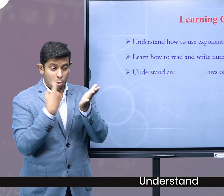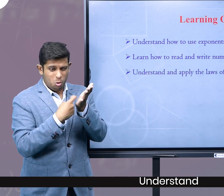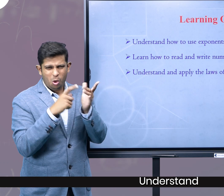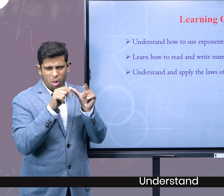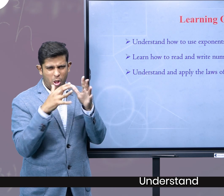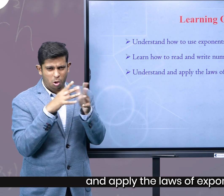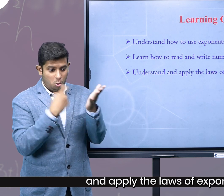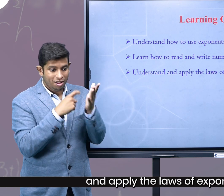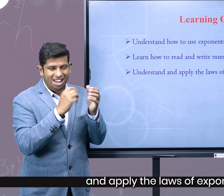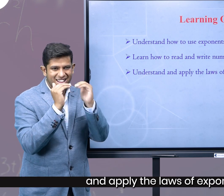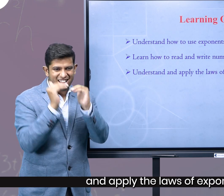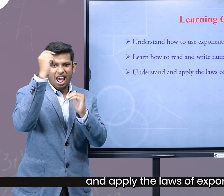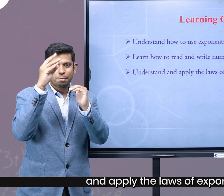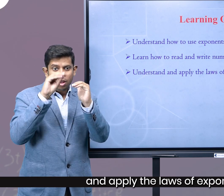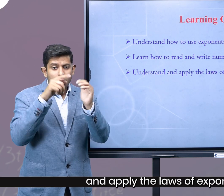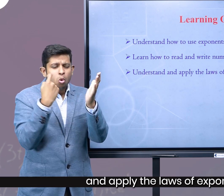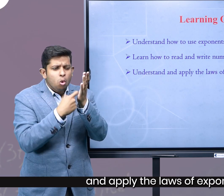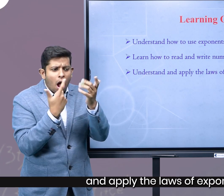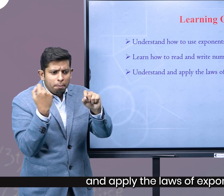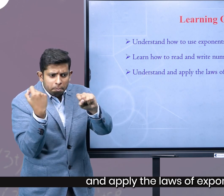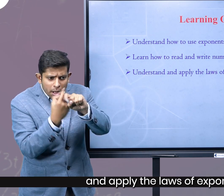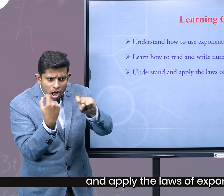Understand and apply the laws of exponents.